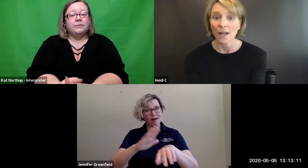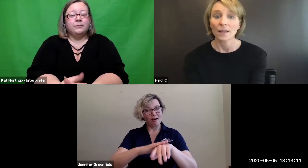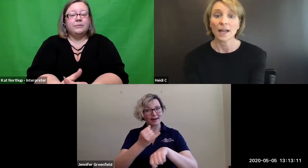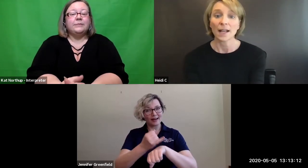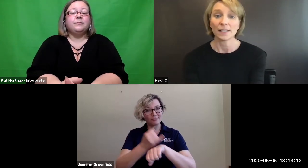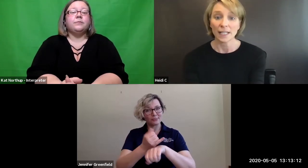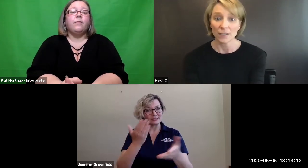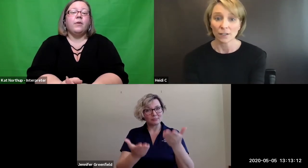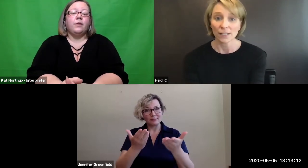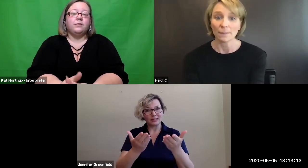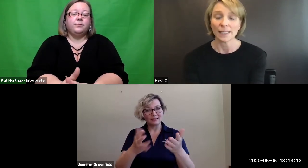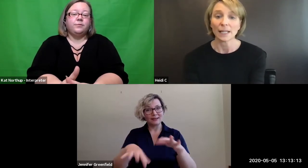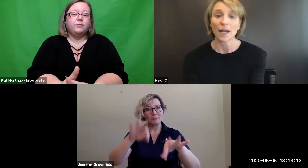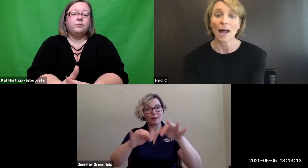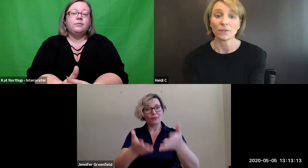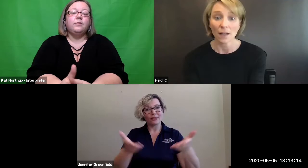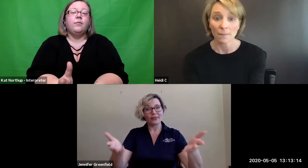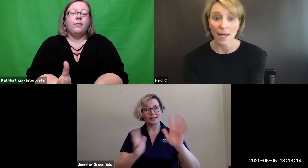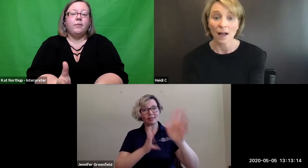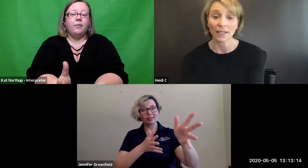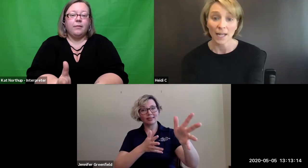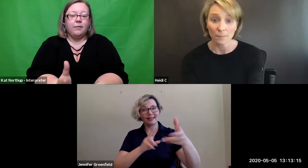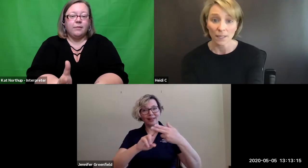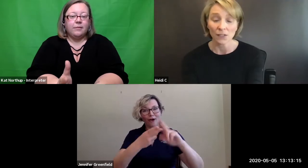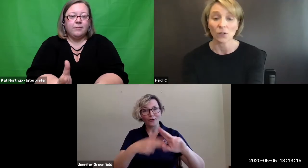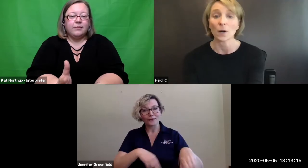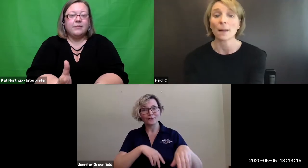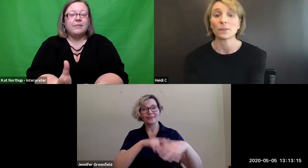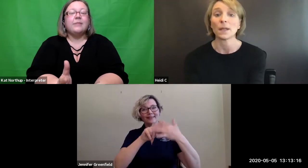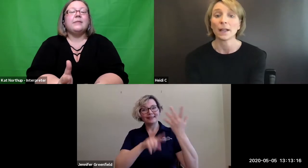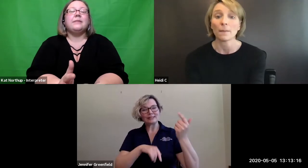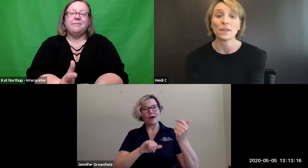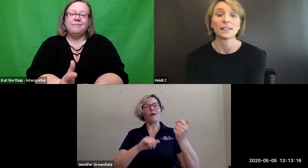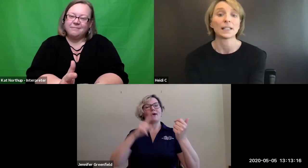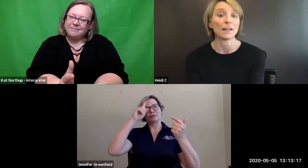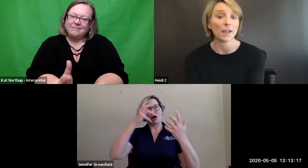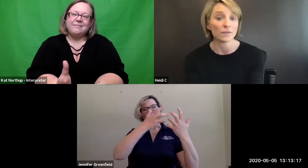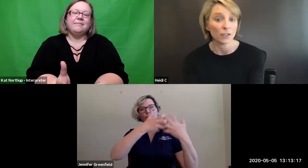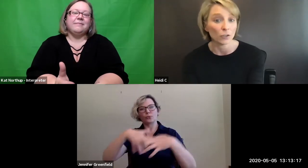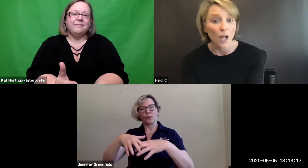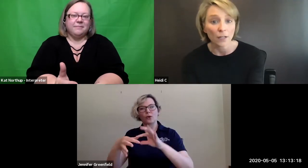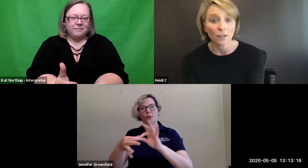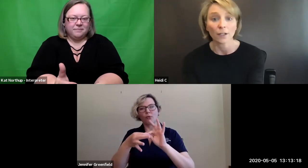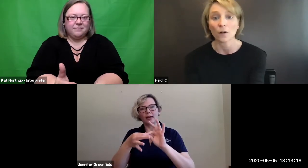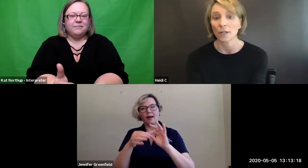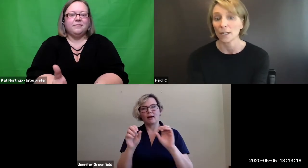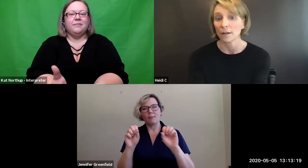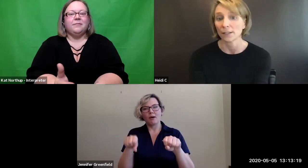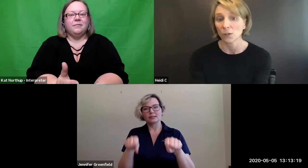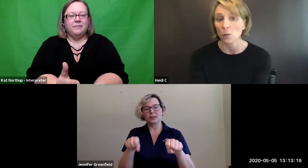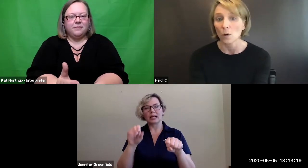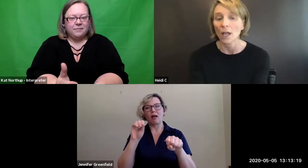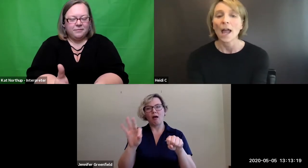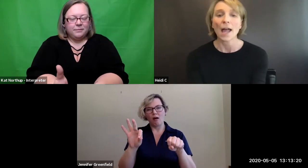realized that as seniors, that means they would have to come back on campus to perhaps pick up things that they've left in their locker or here